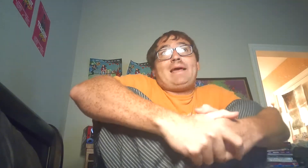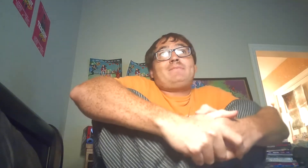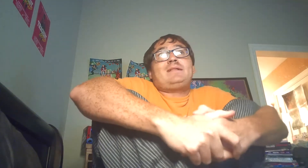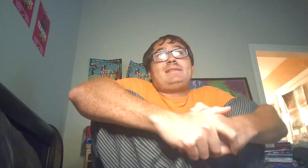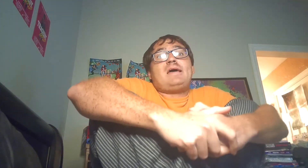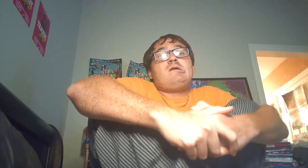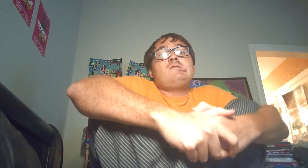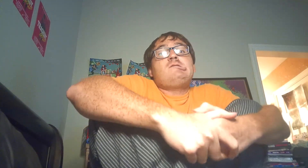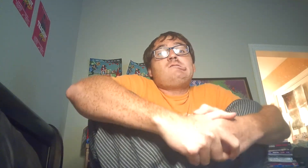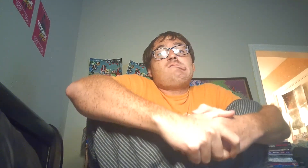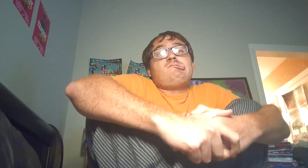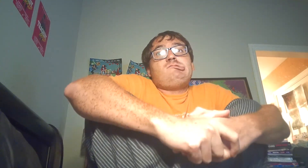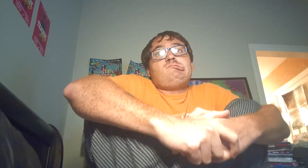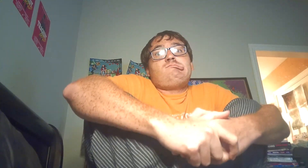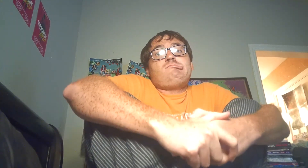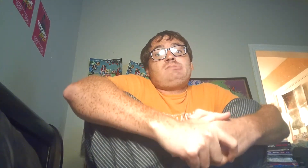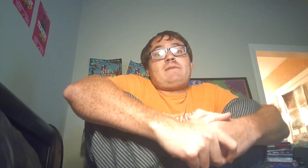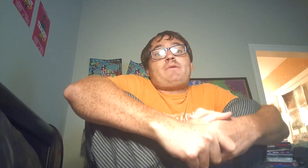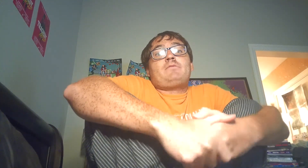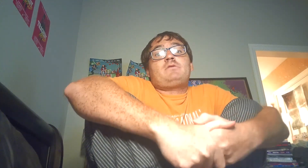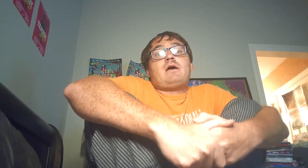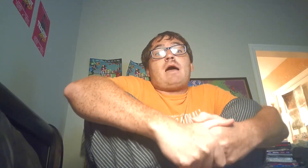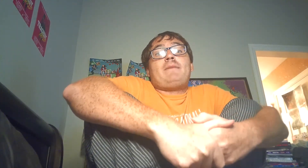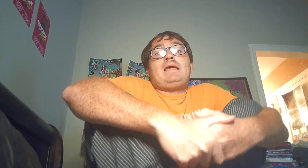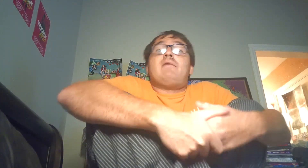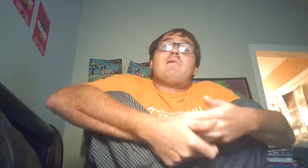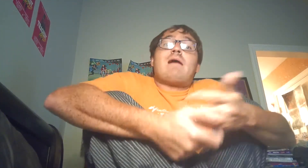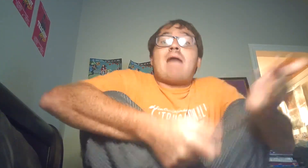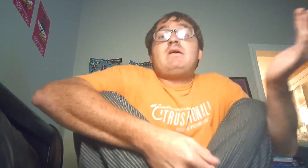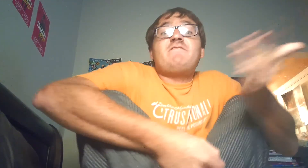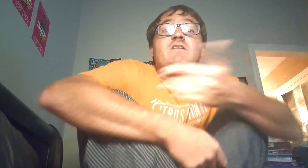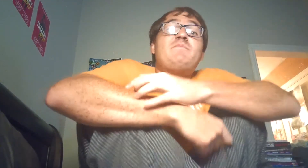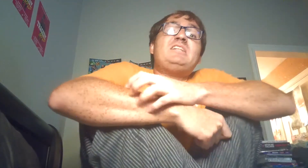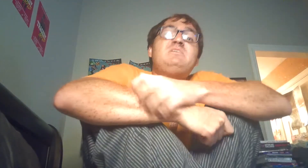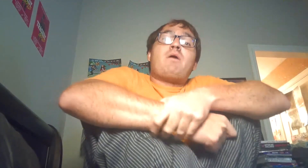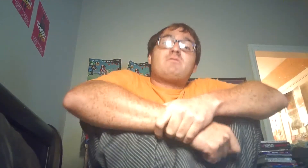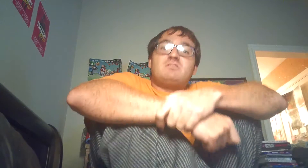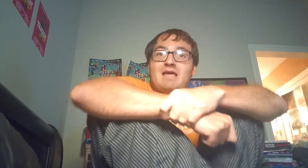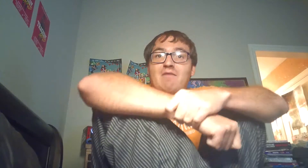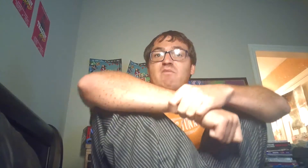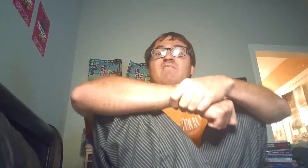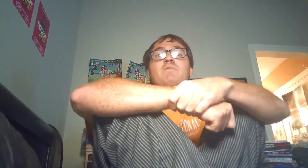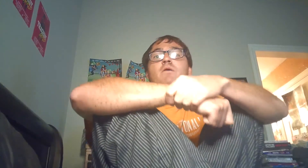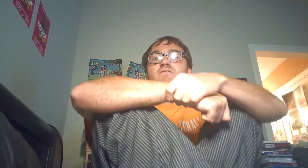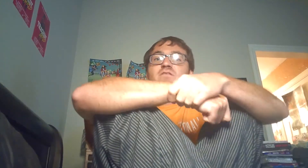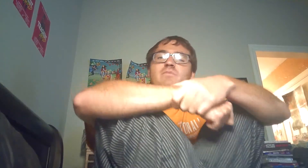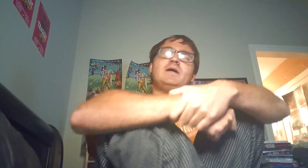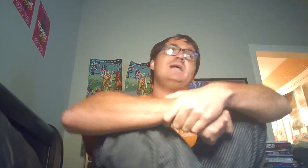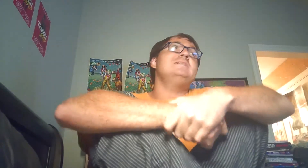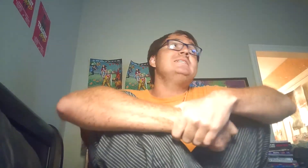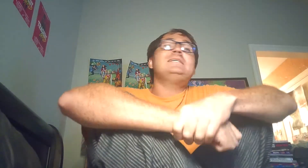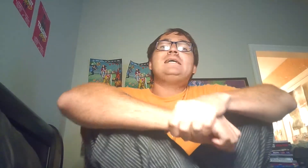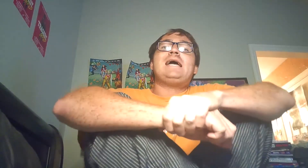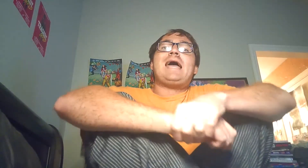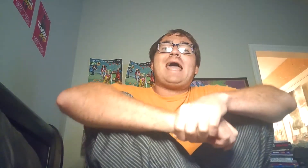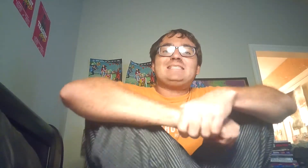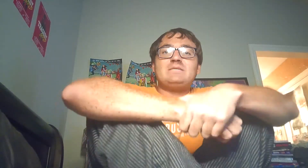glad that, you know, we got I'm looking forward to binging part 3. I'm ready for part 4, but it's going to be